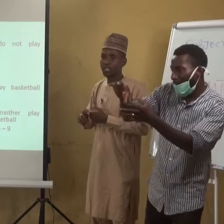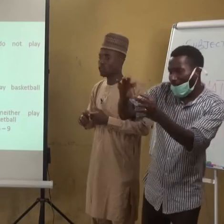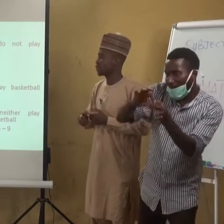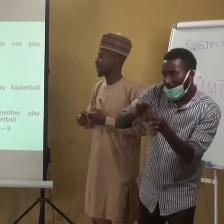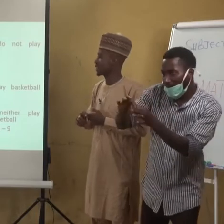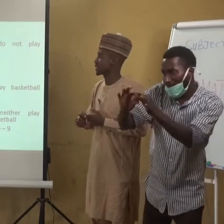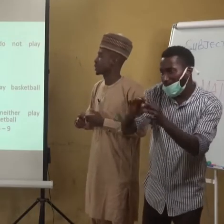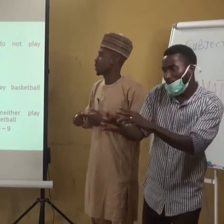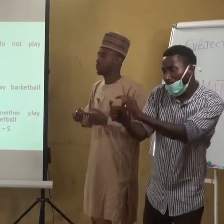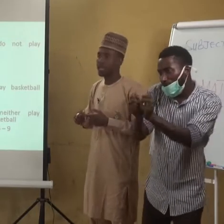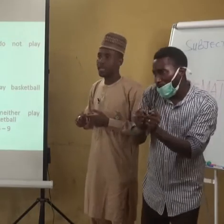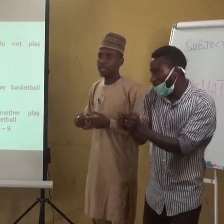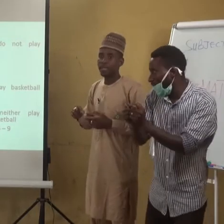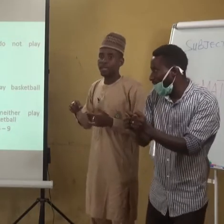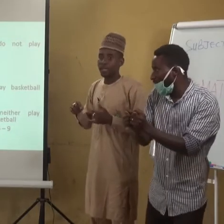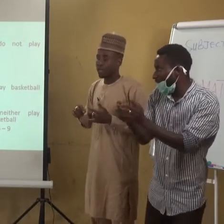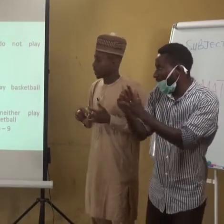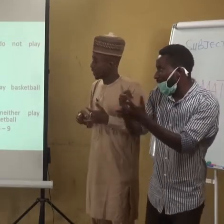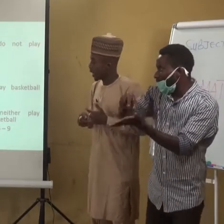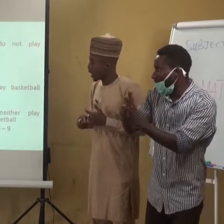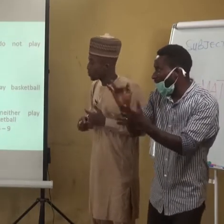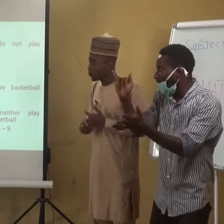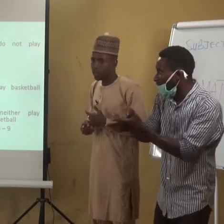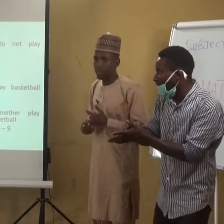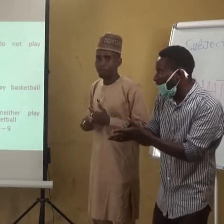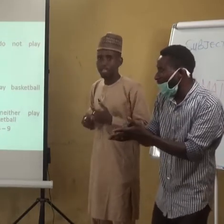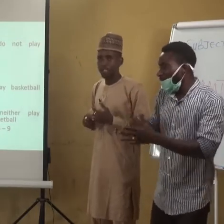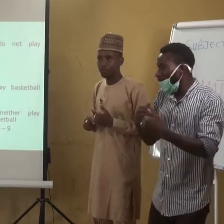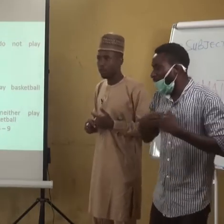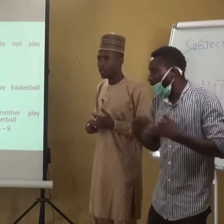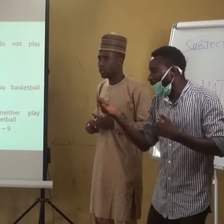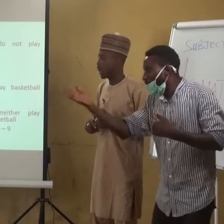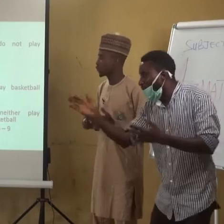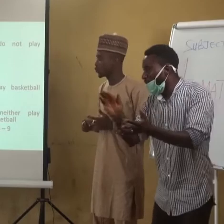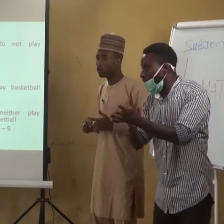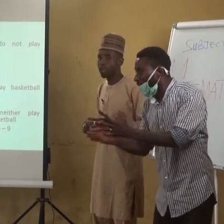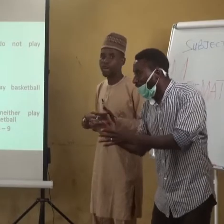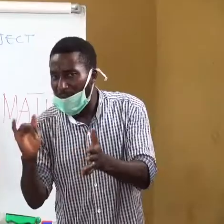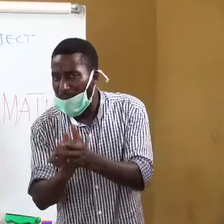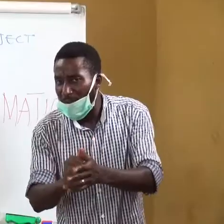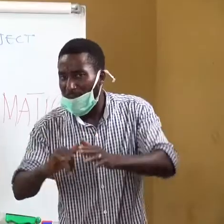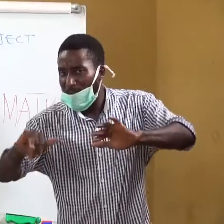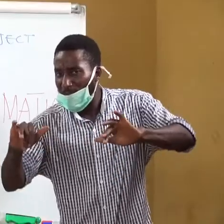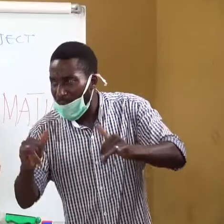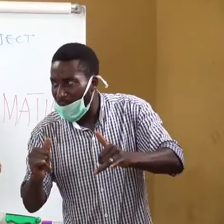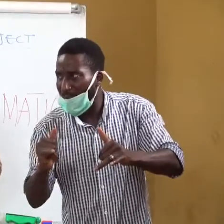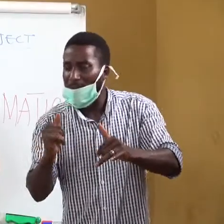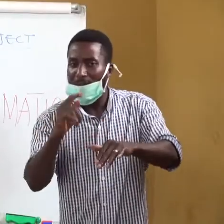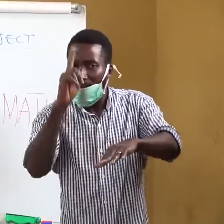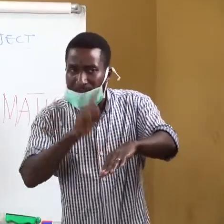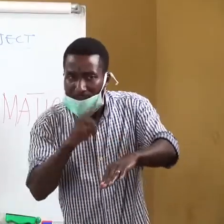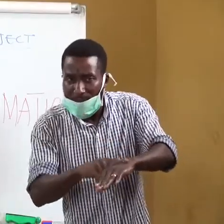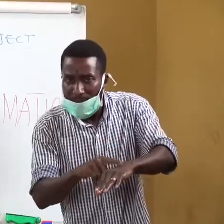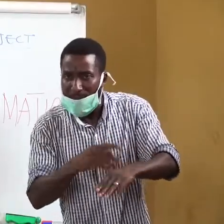the question, those that play both basketball and football are 56, meaning there is